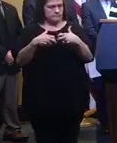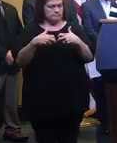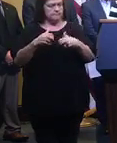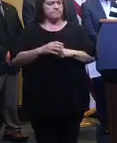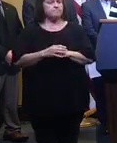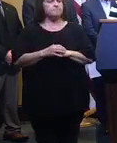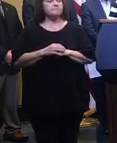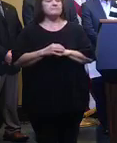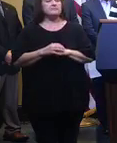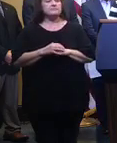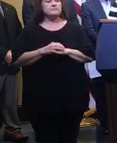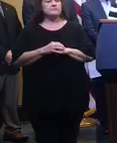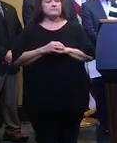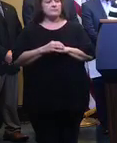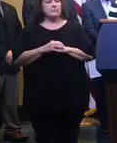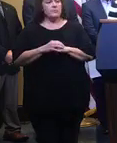system.